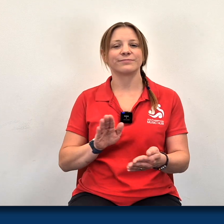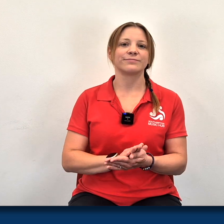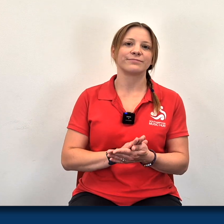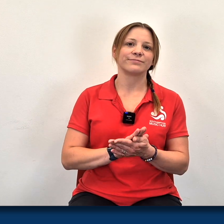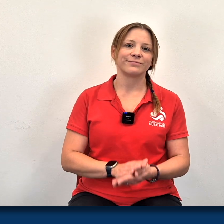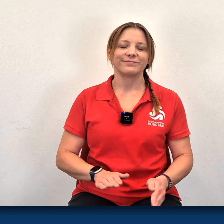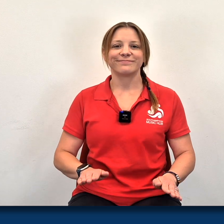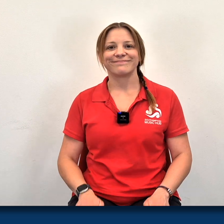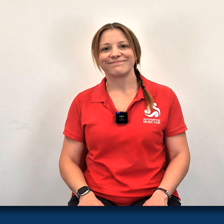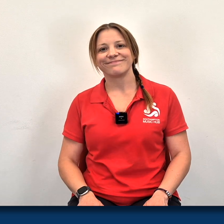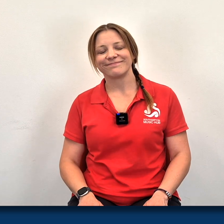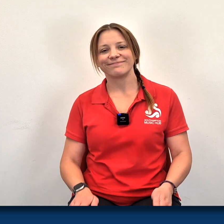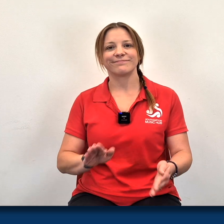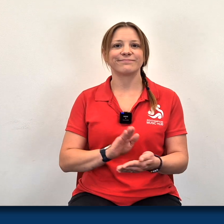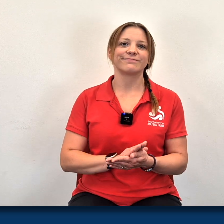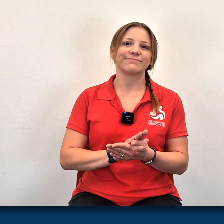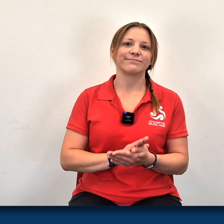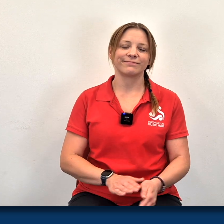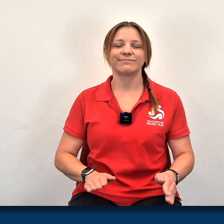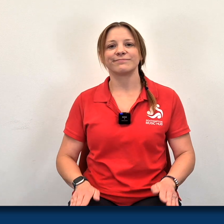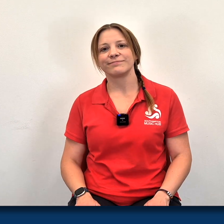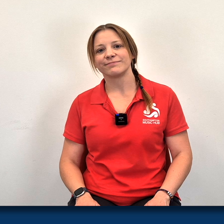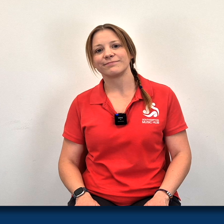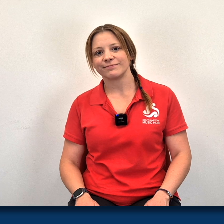you. And night after night more animals went to that hilltop